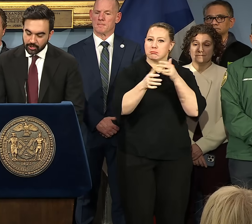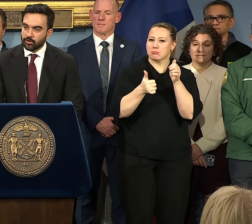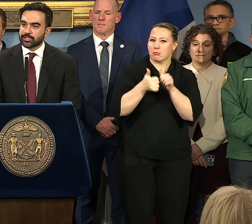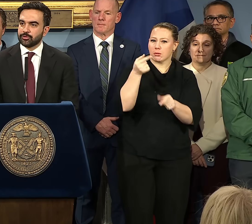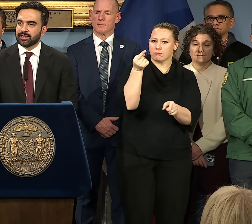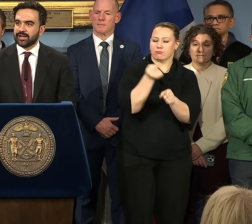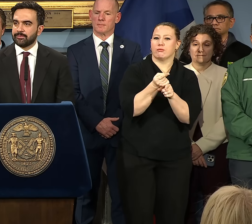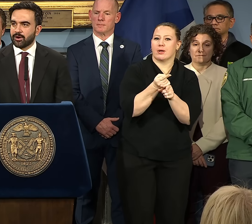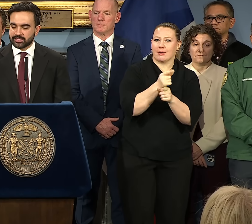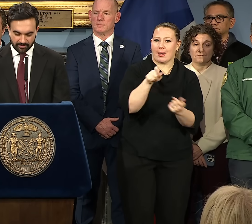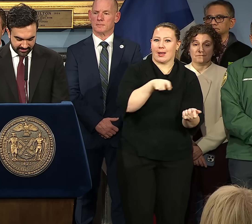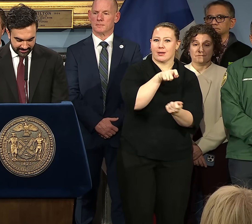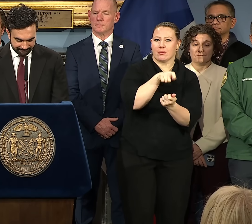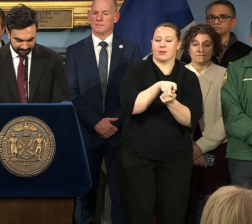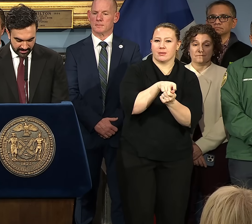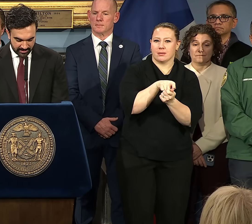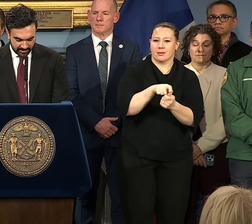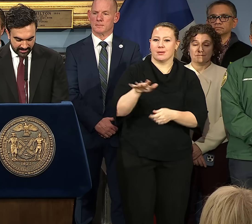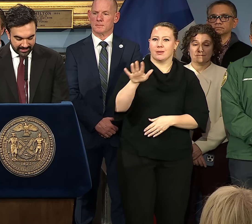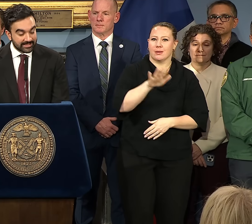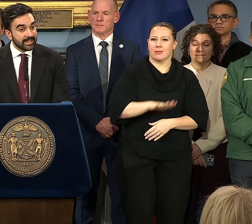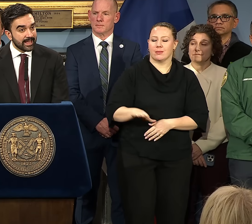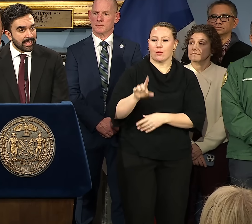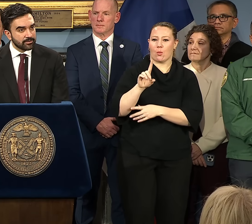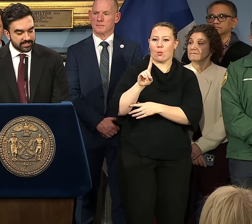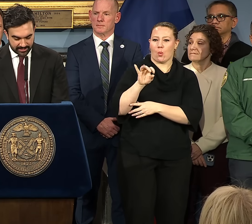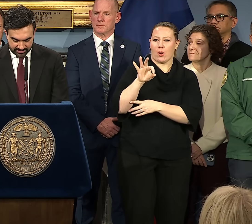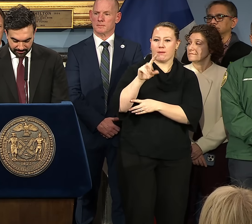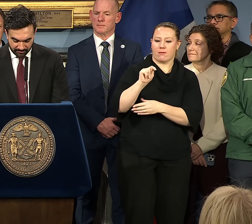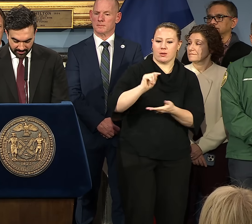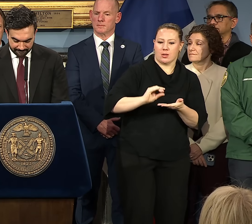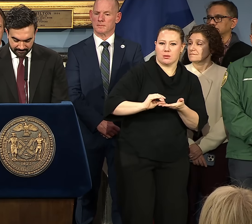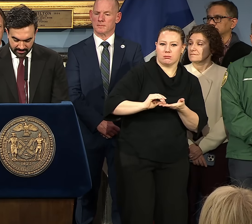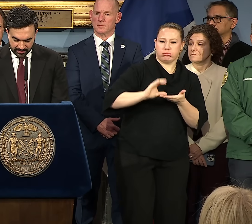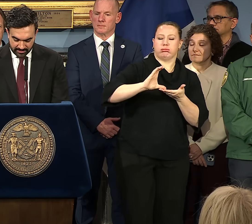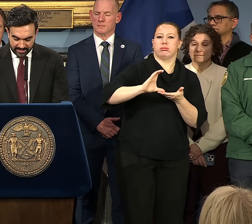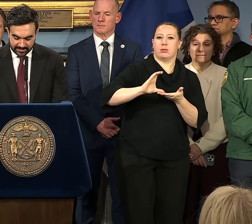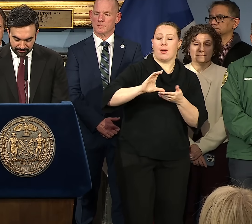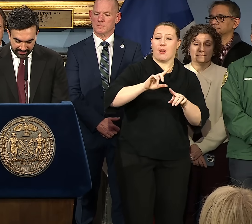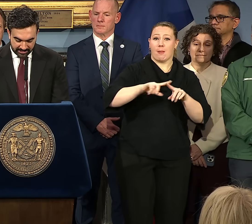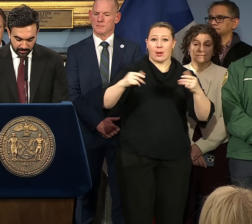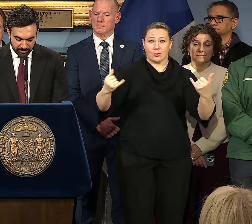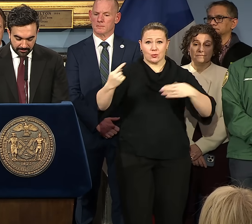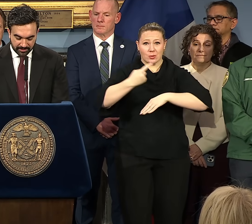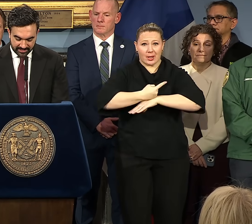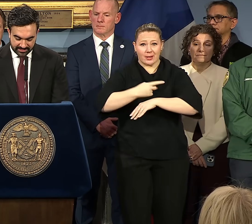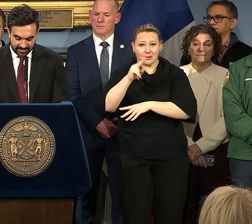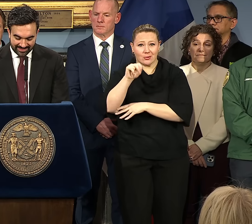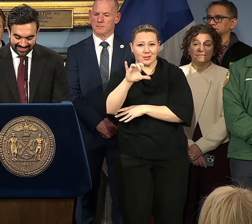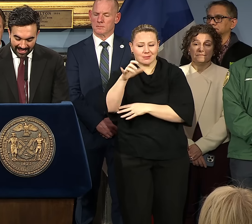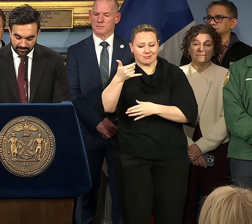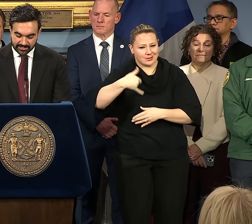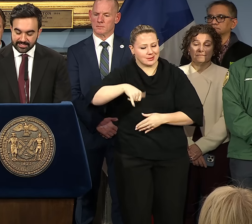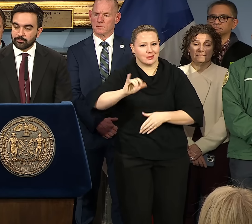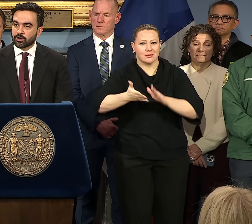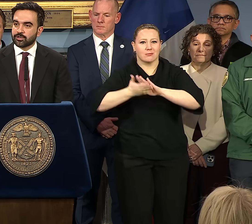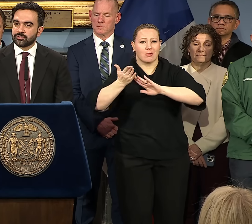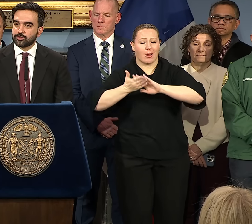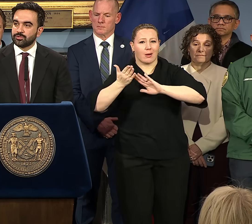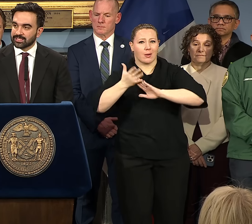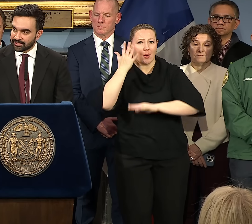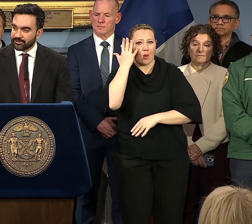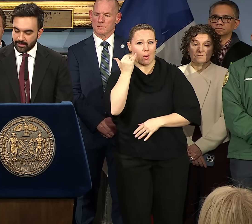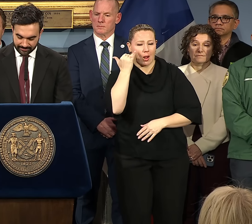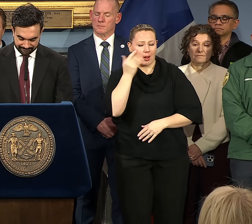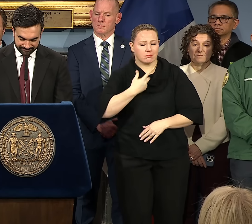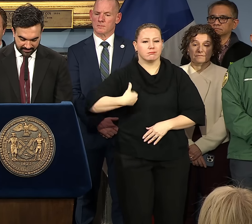of snow accumulated in parts of our city. And yet today, our city is up and running, thanks to the plans we put in place and the countless city workers